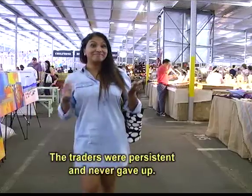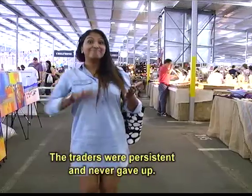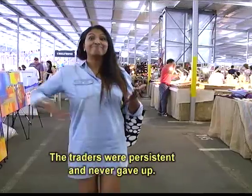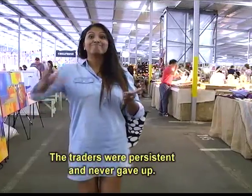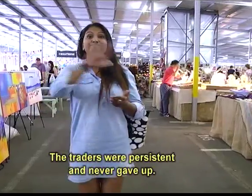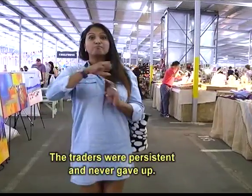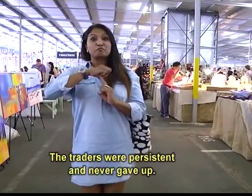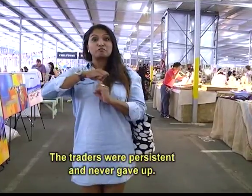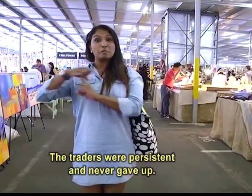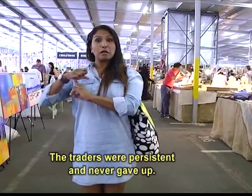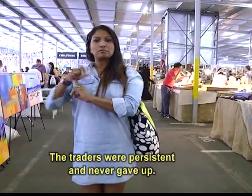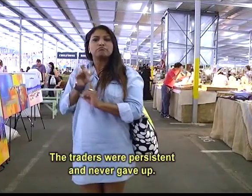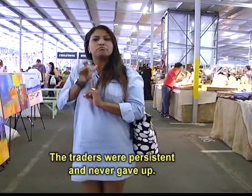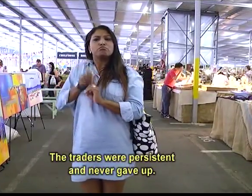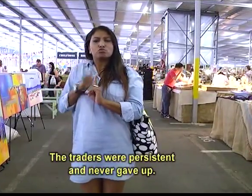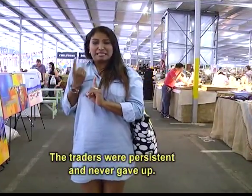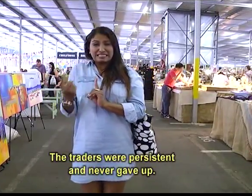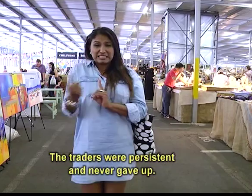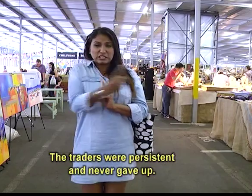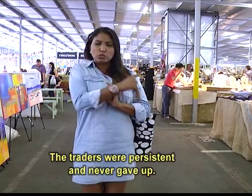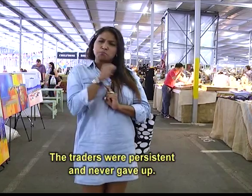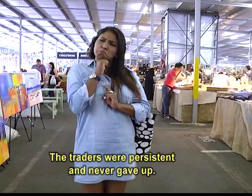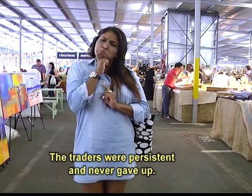The traders were persistent and never gave up.